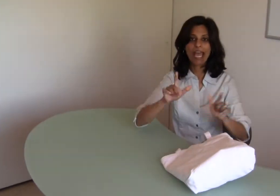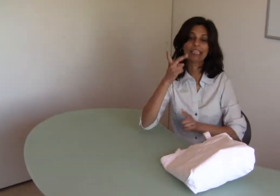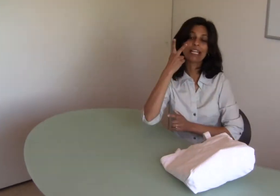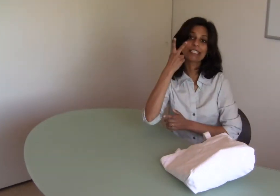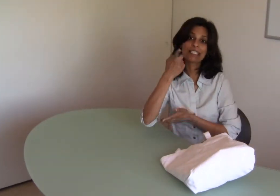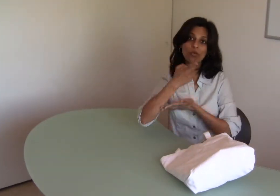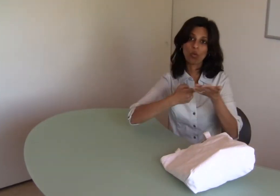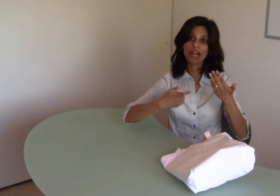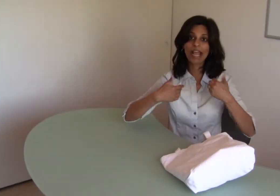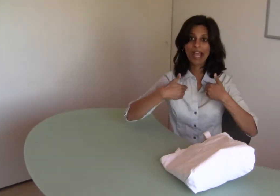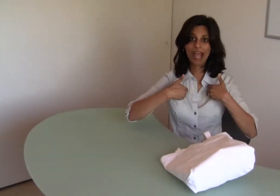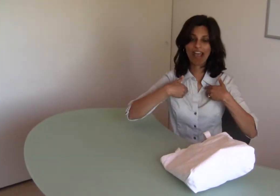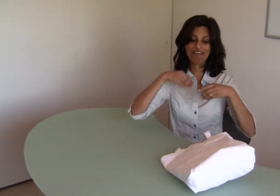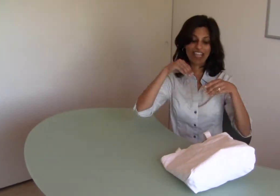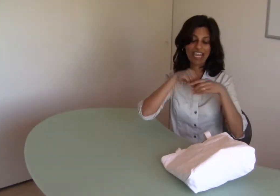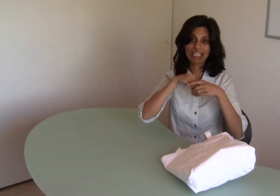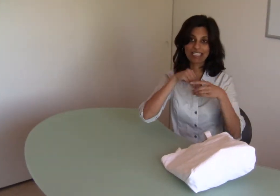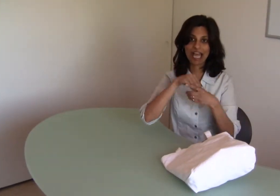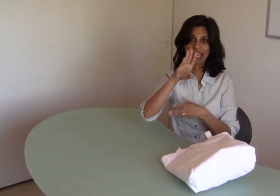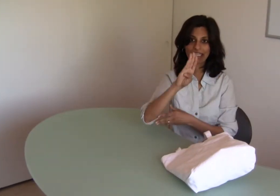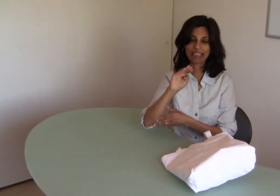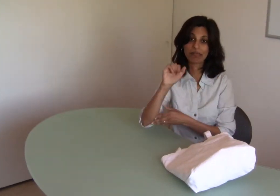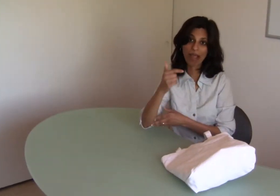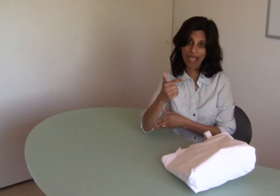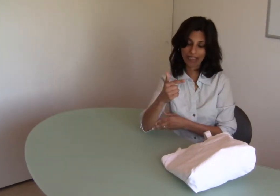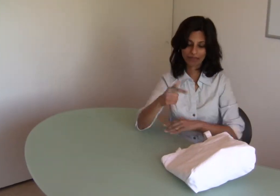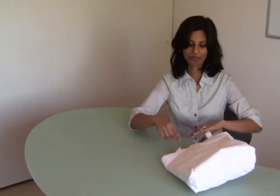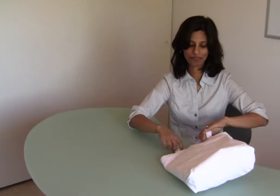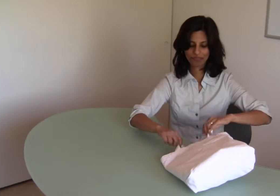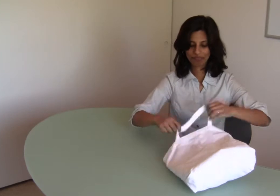and let's see what I have inside the bag.